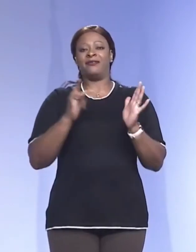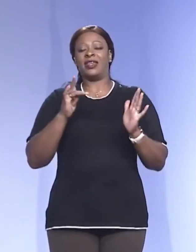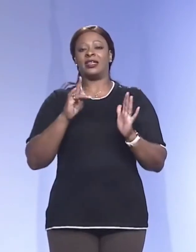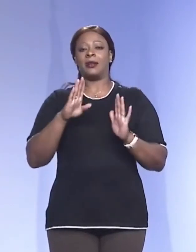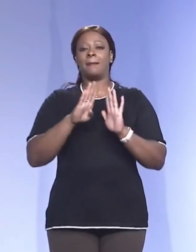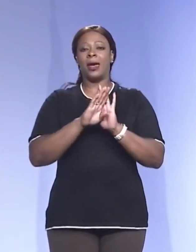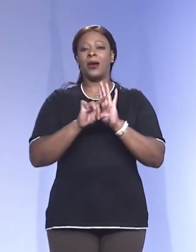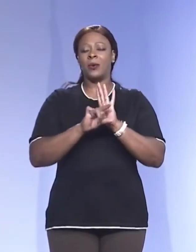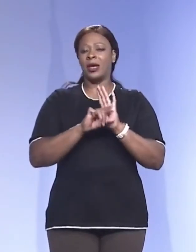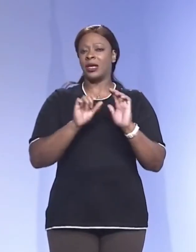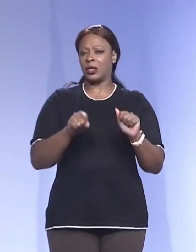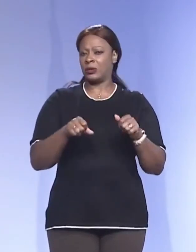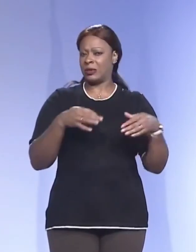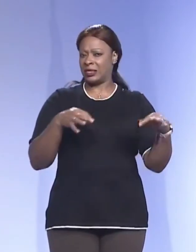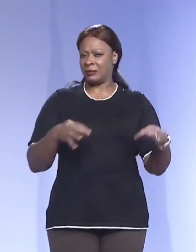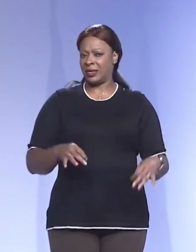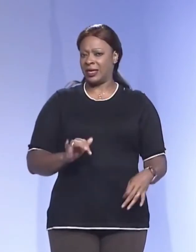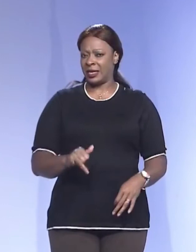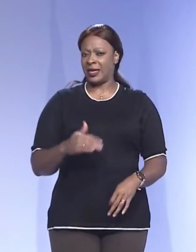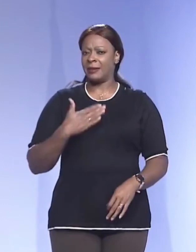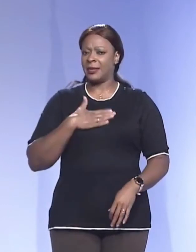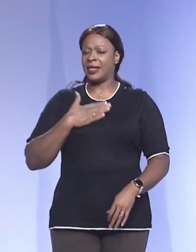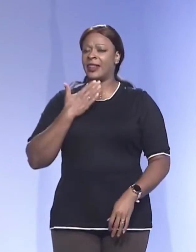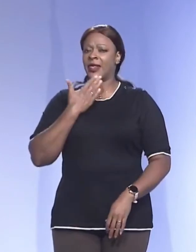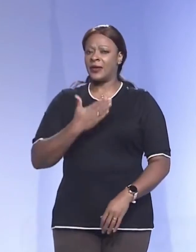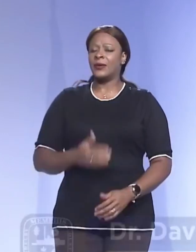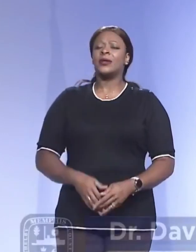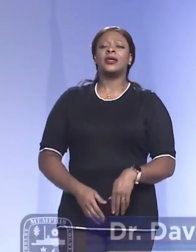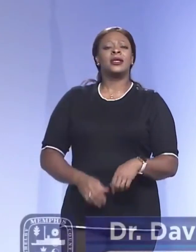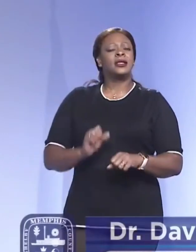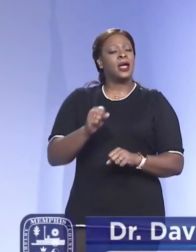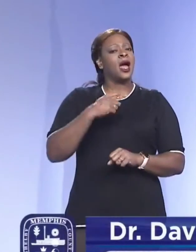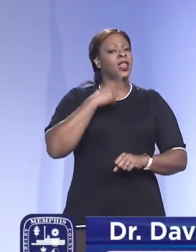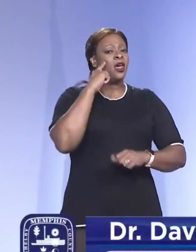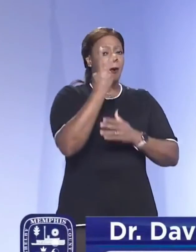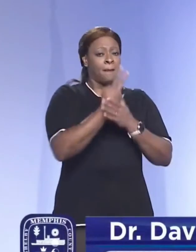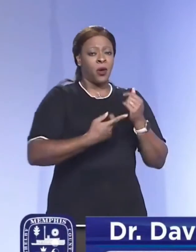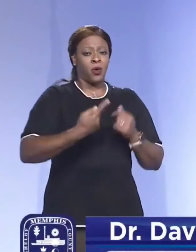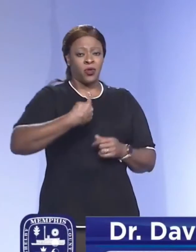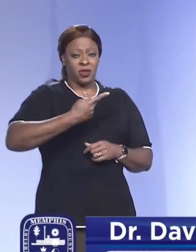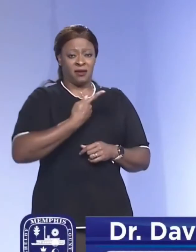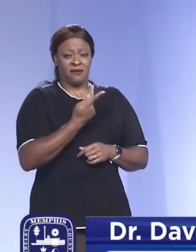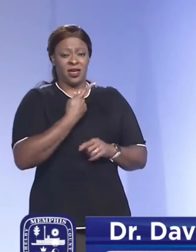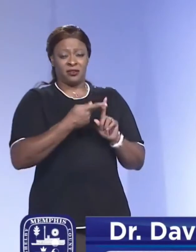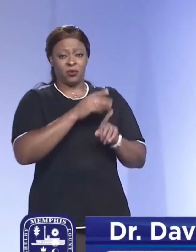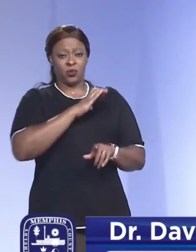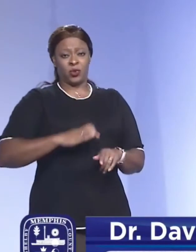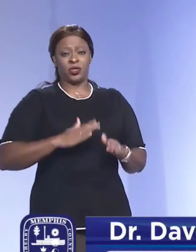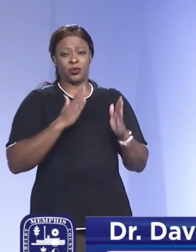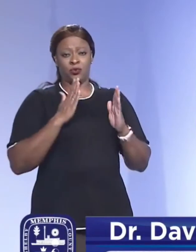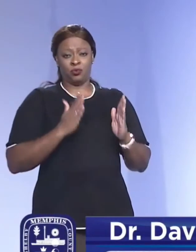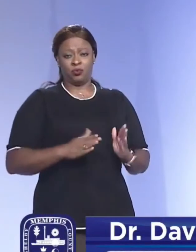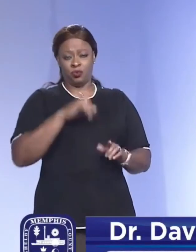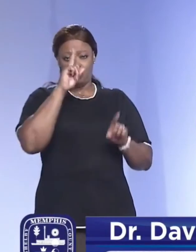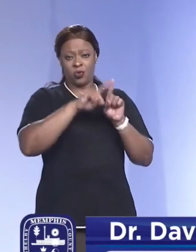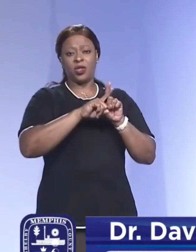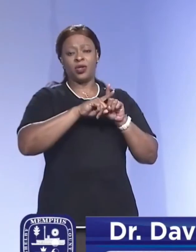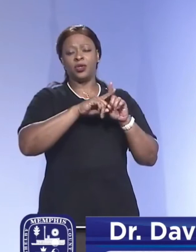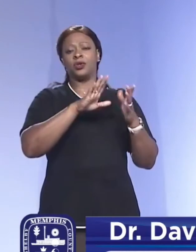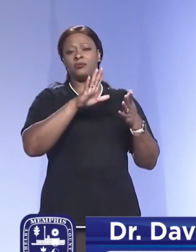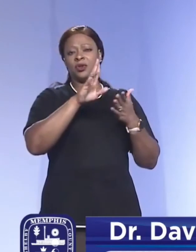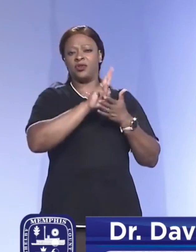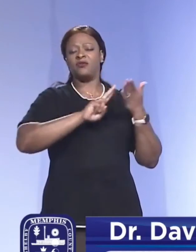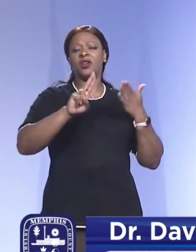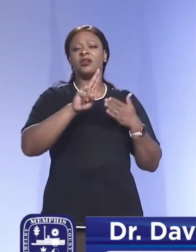wondering if you could briefly talk about that. Thank you. Yes, I think for both of us, we've got a percentage of students, and as part of the